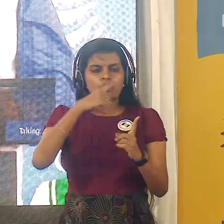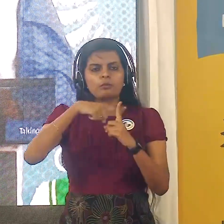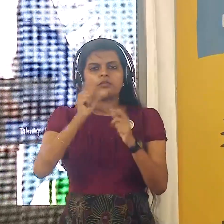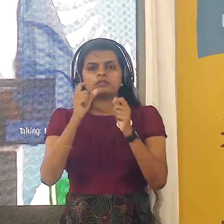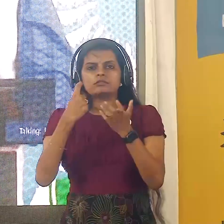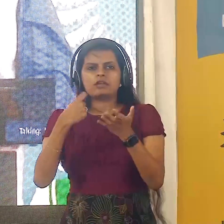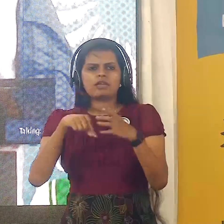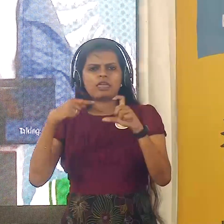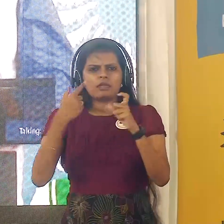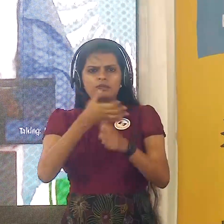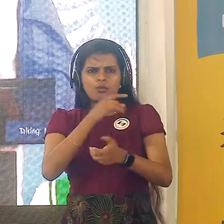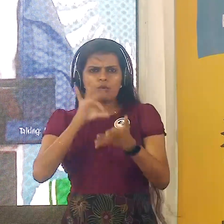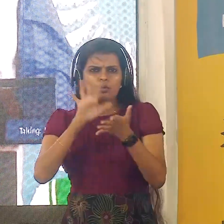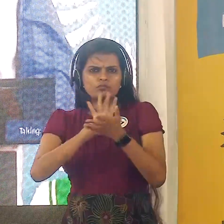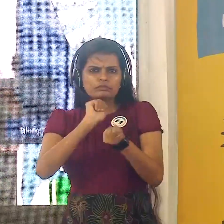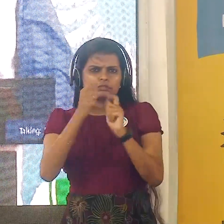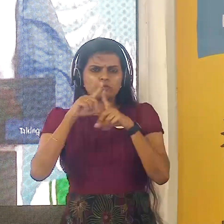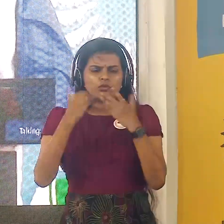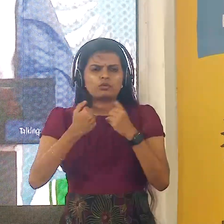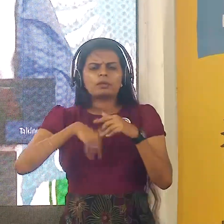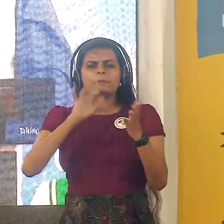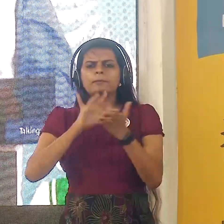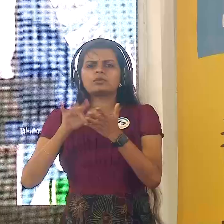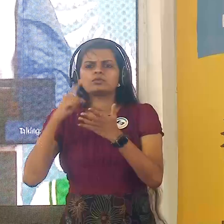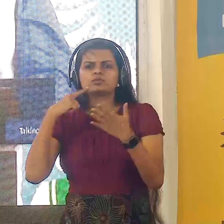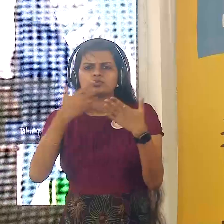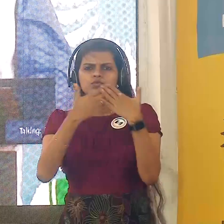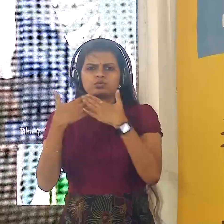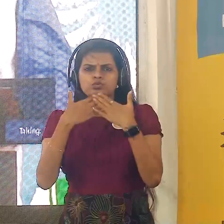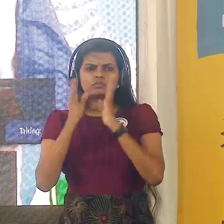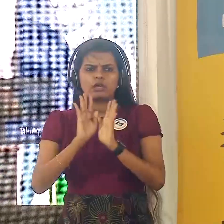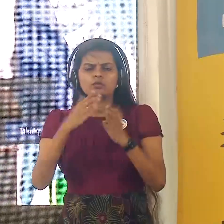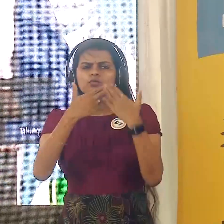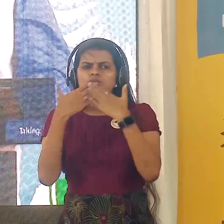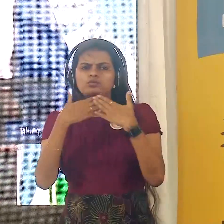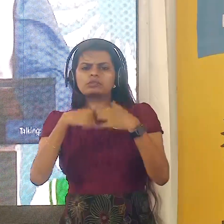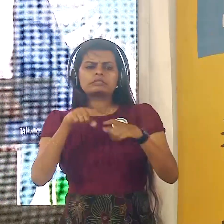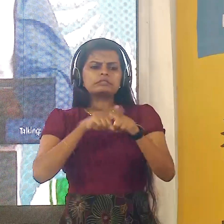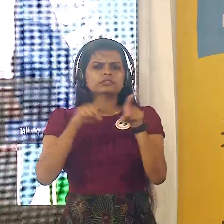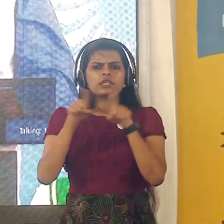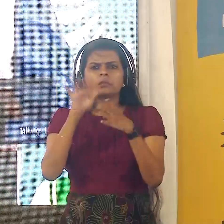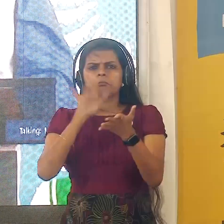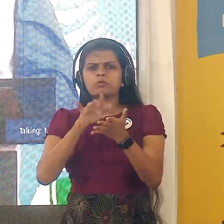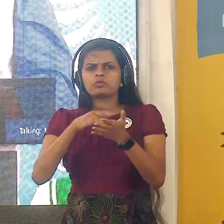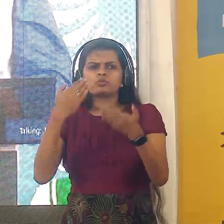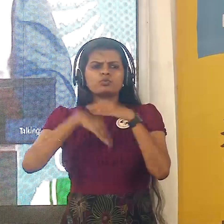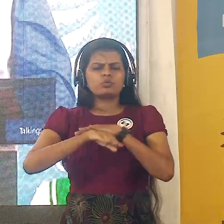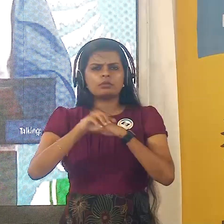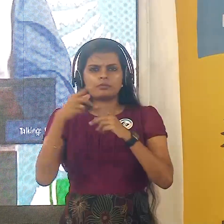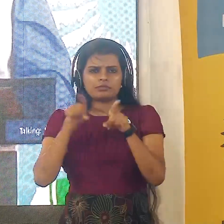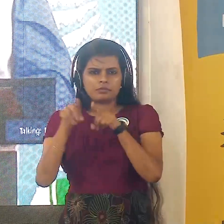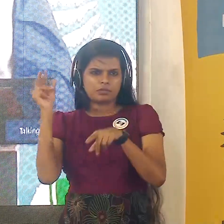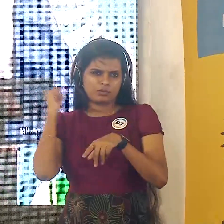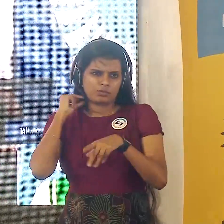urban locations. In certain locations, 2 schools function in single premises, some examples given in